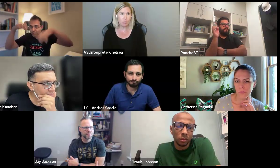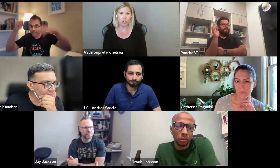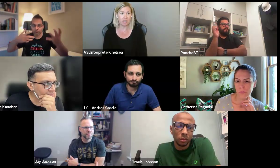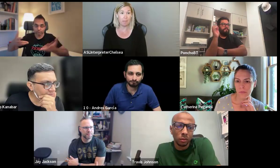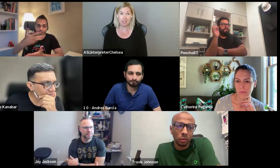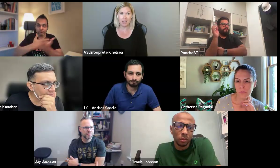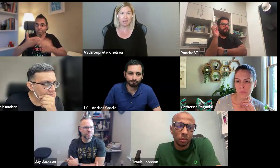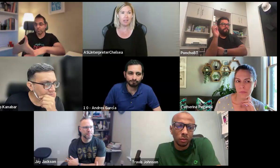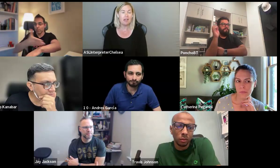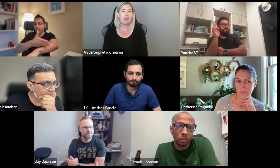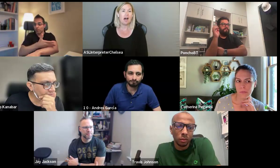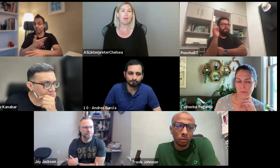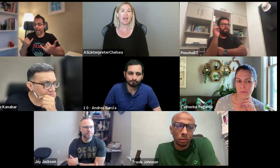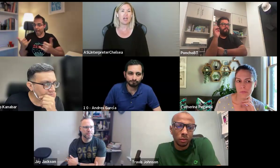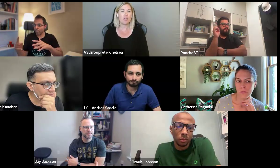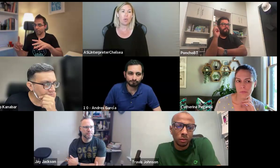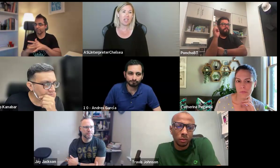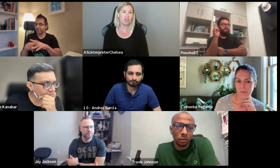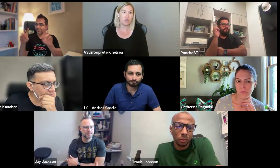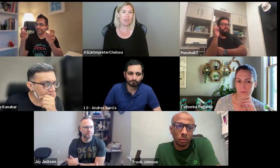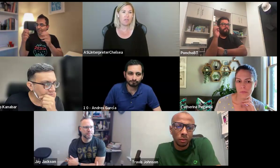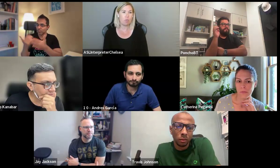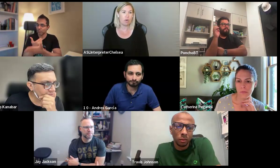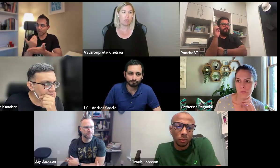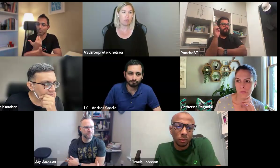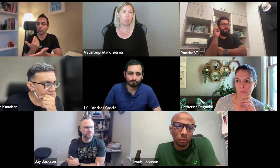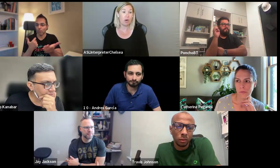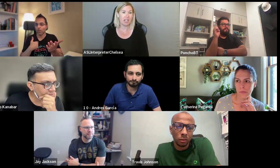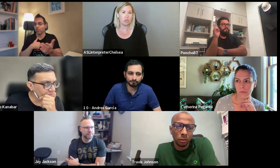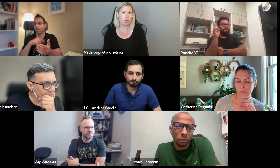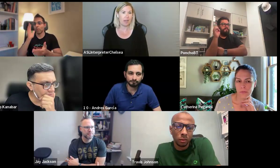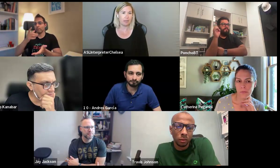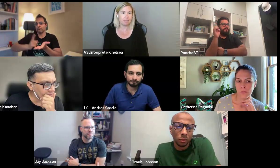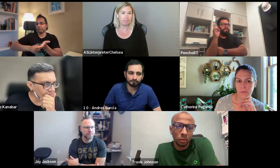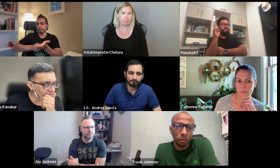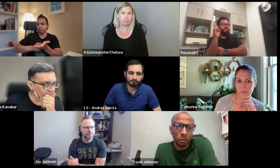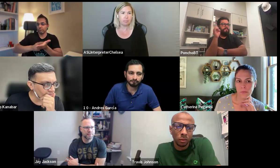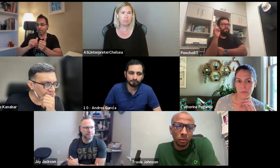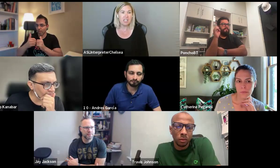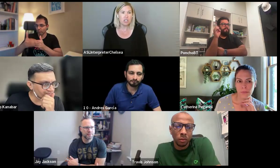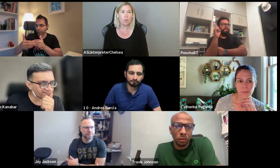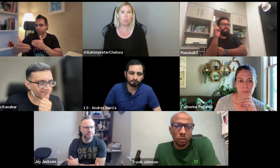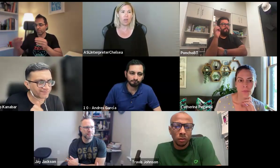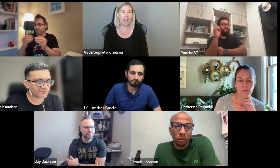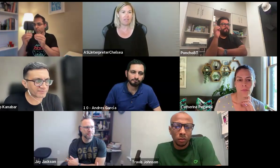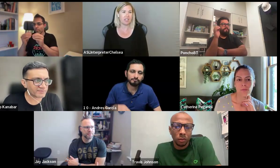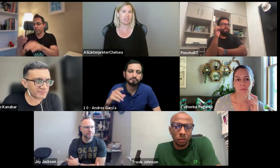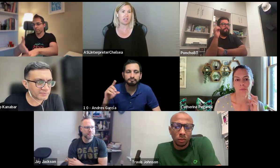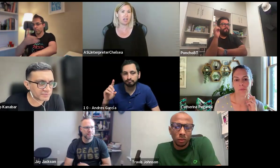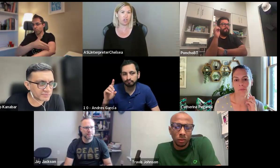team, which is amazing. And I know that we can do even more through brainstorming. So we will have this